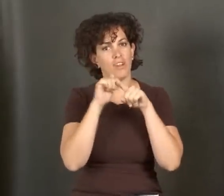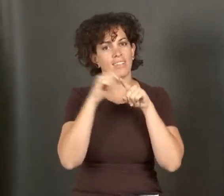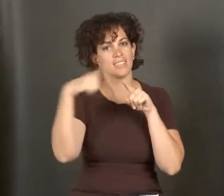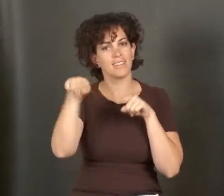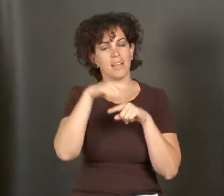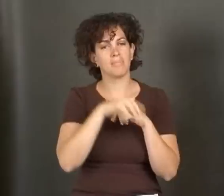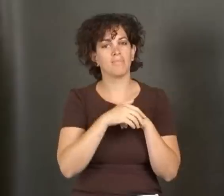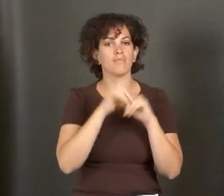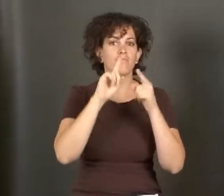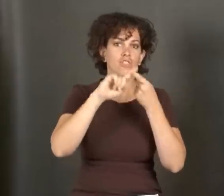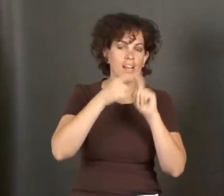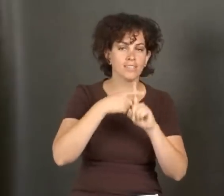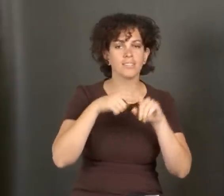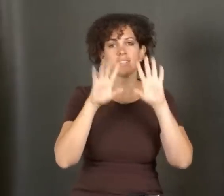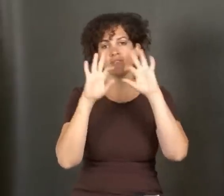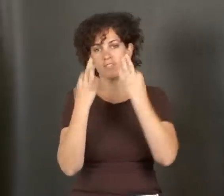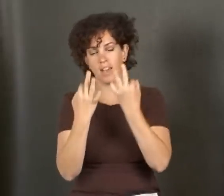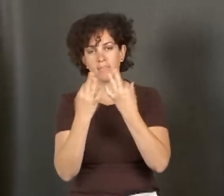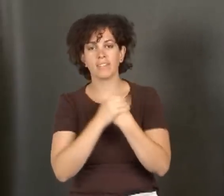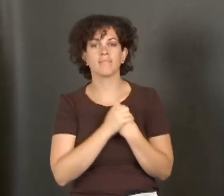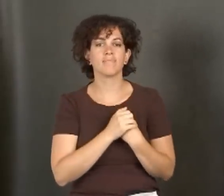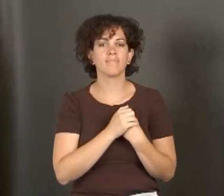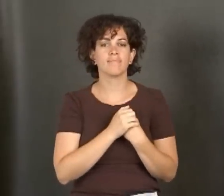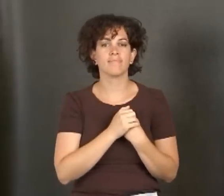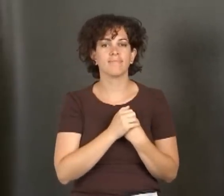All right, practice those signs, friends and family.